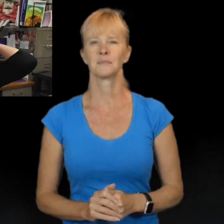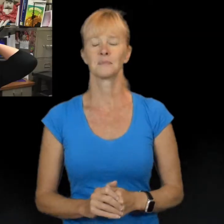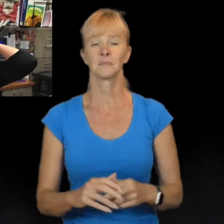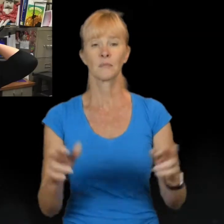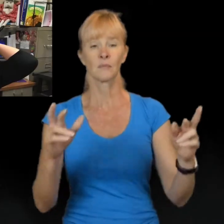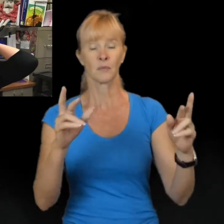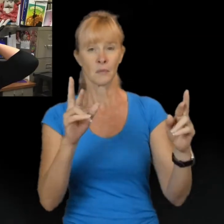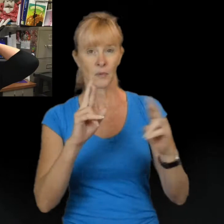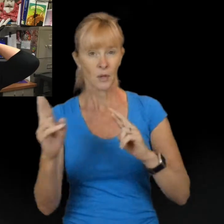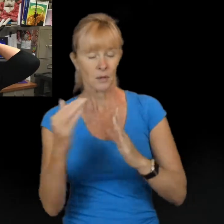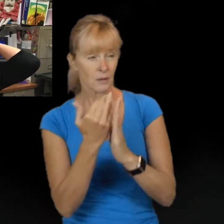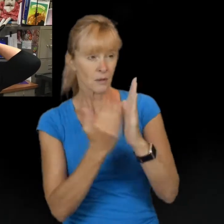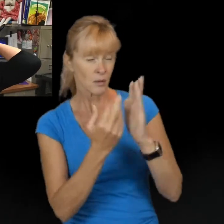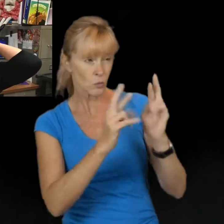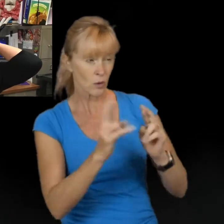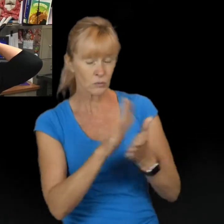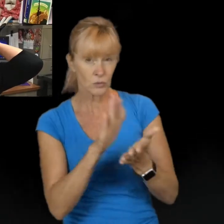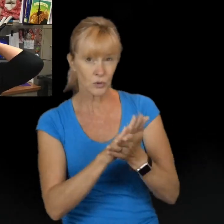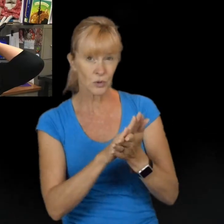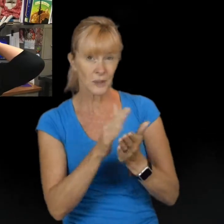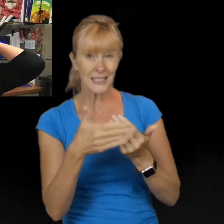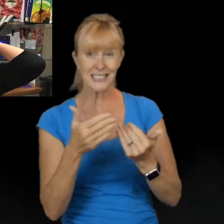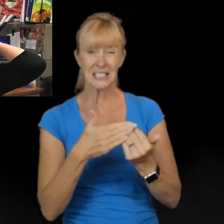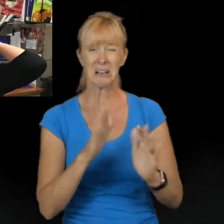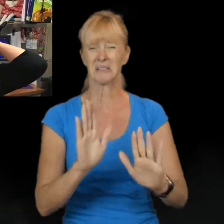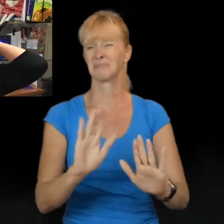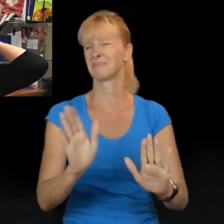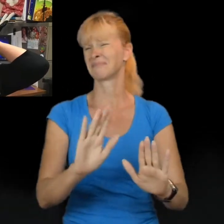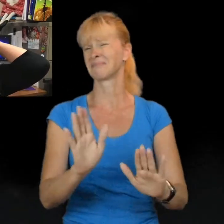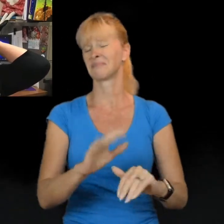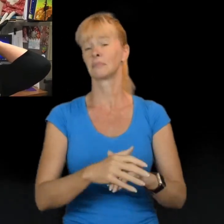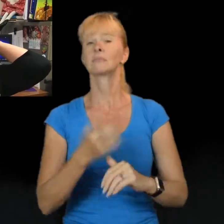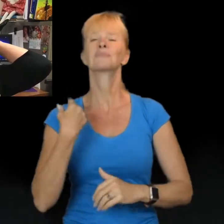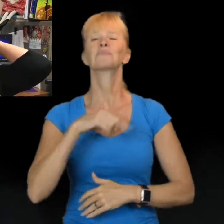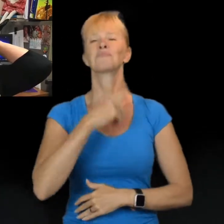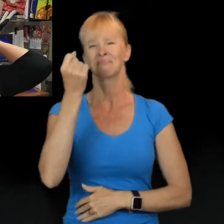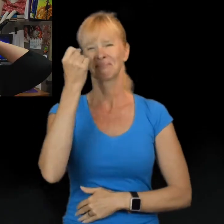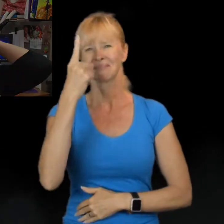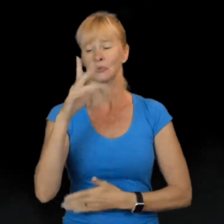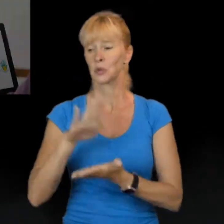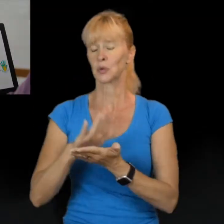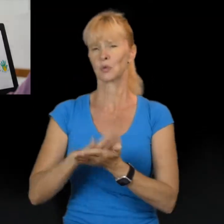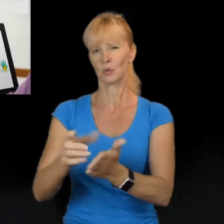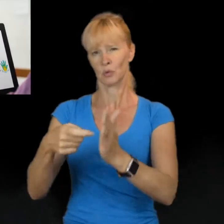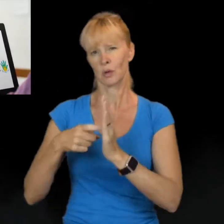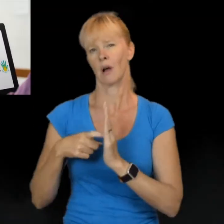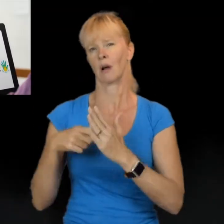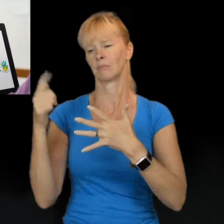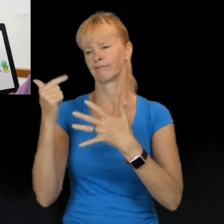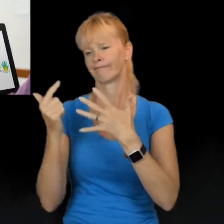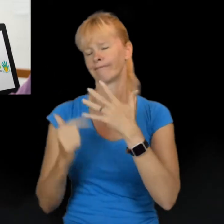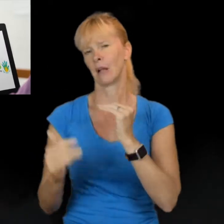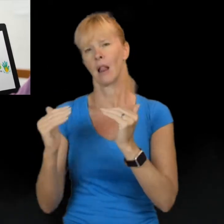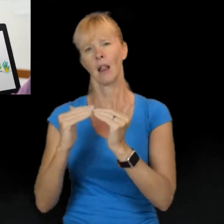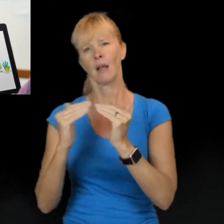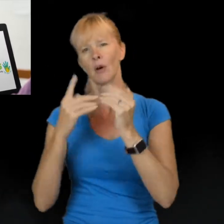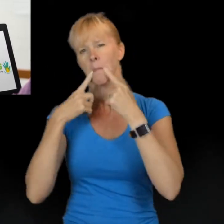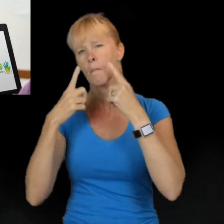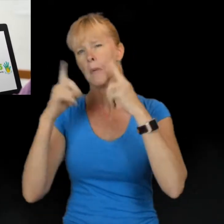Getting lessons ready for school is not an easy task. We understand that schools require you to have a level of